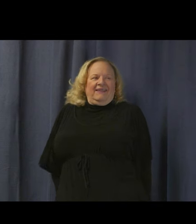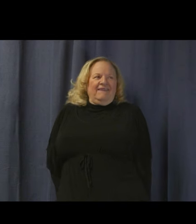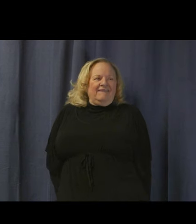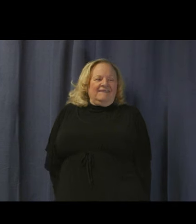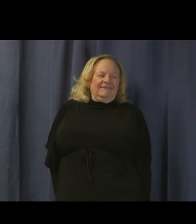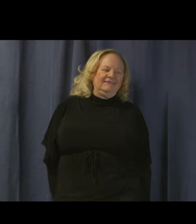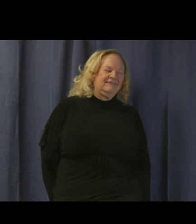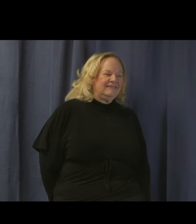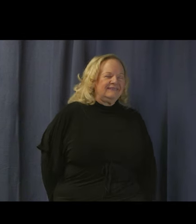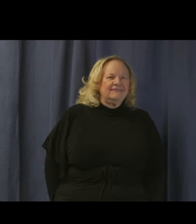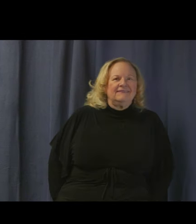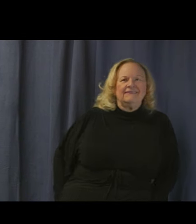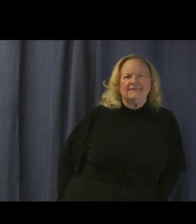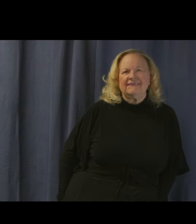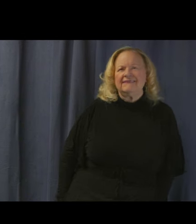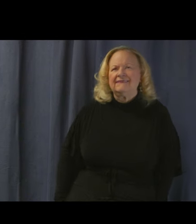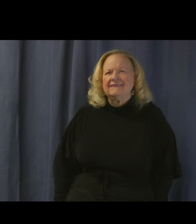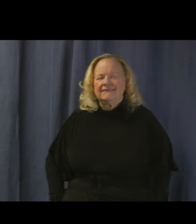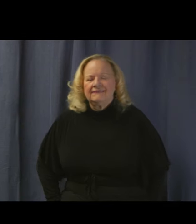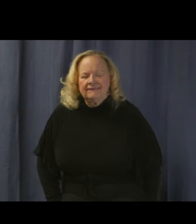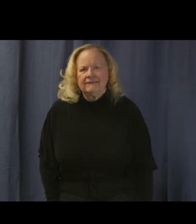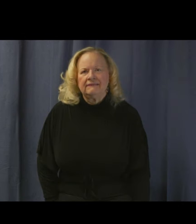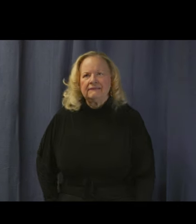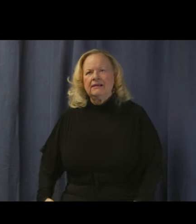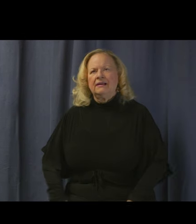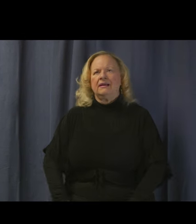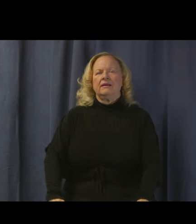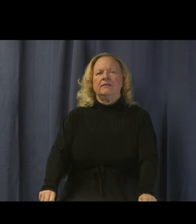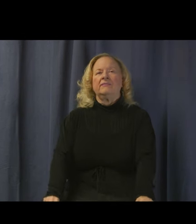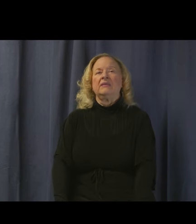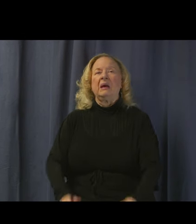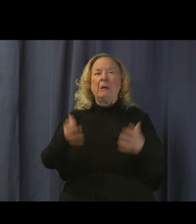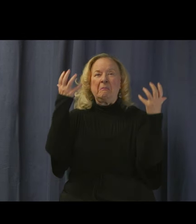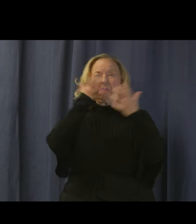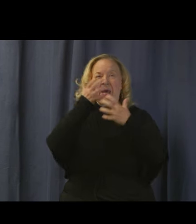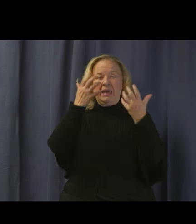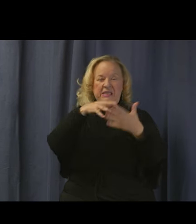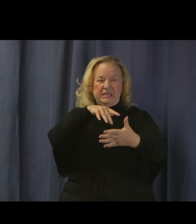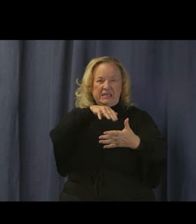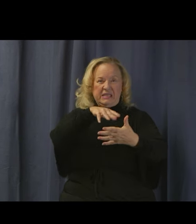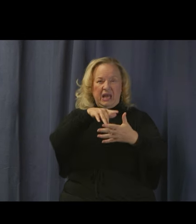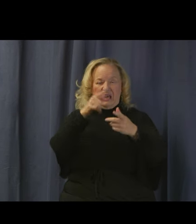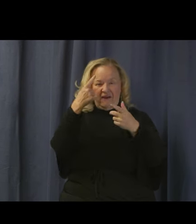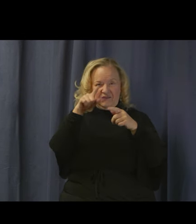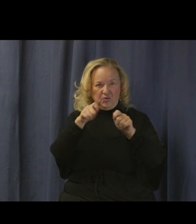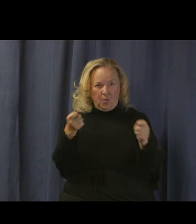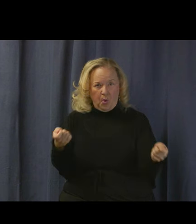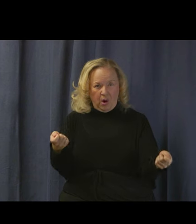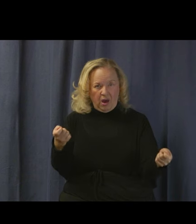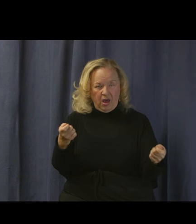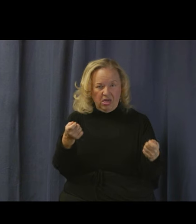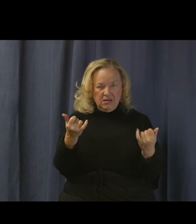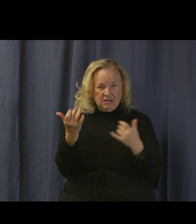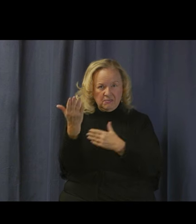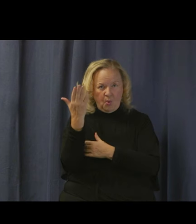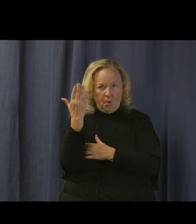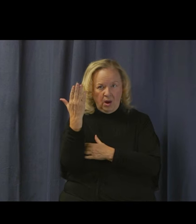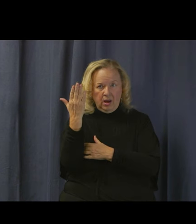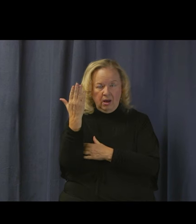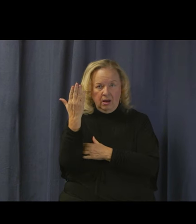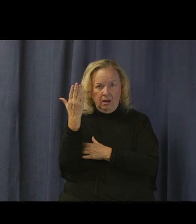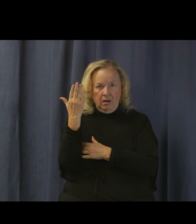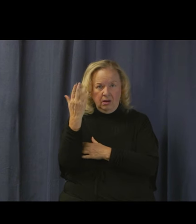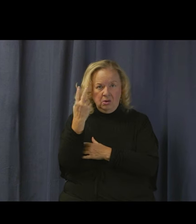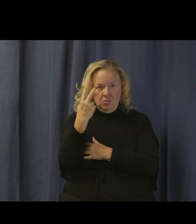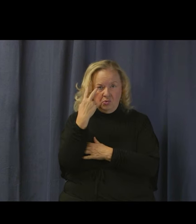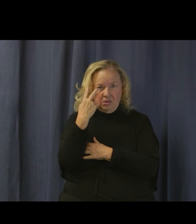All right. We have a phenomenal Torah study this morning. Now, as you